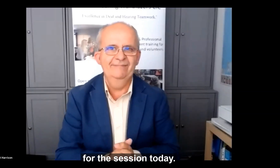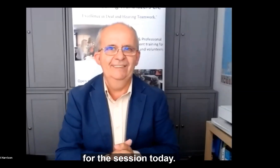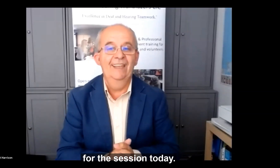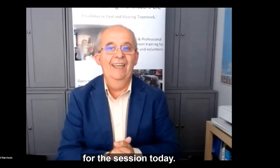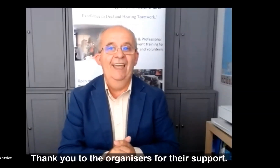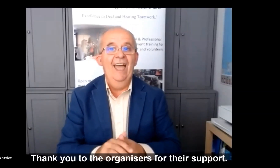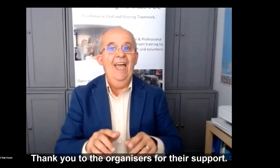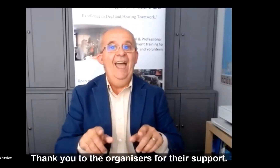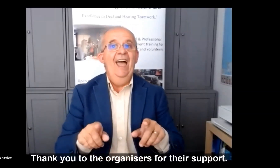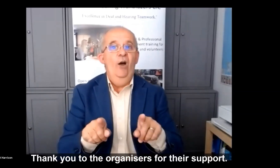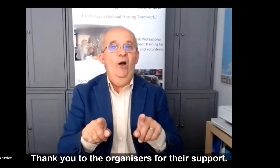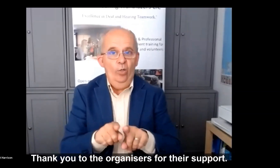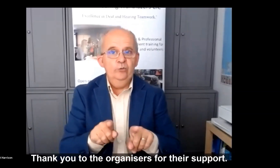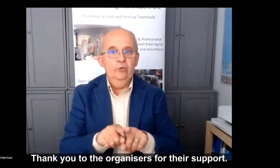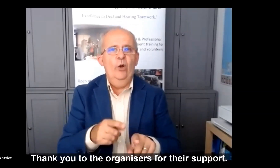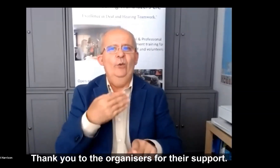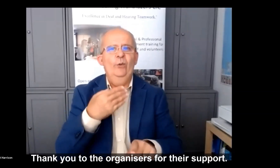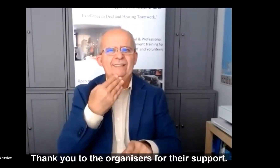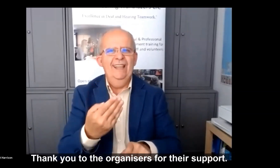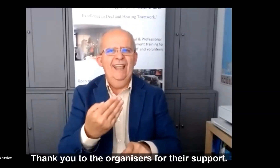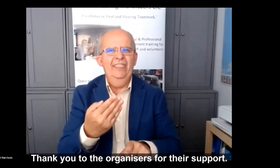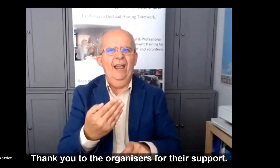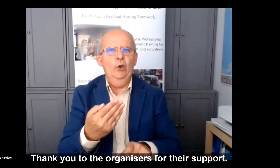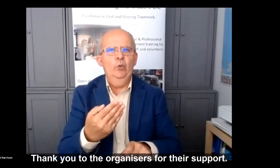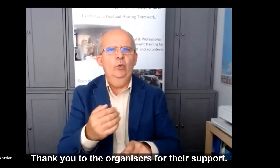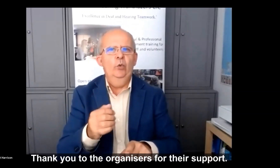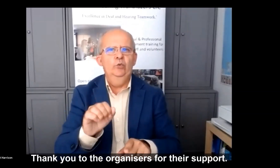And thank you to the organisers for their support.